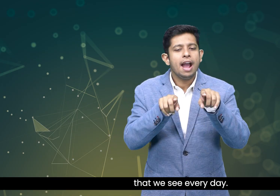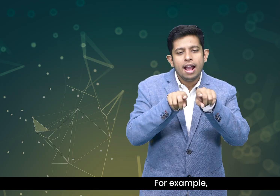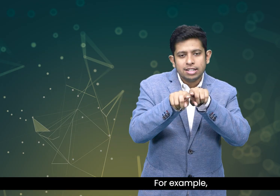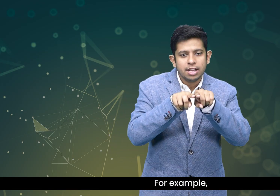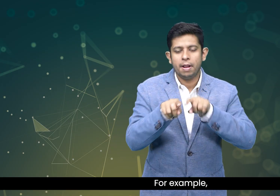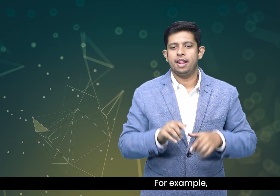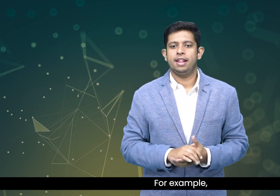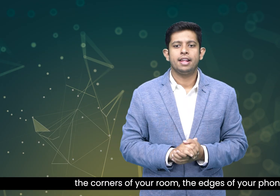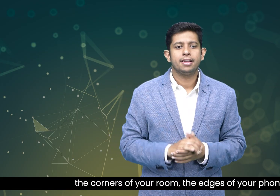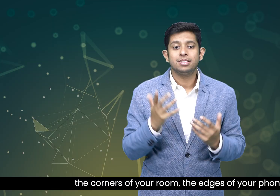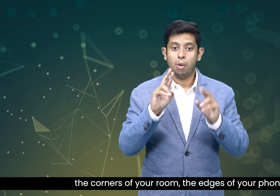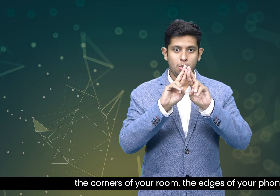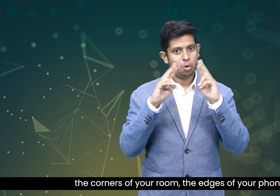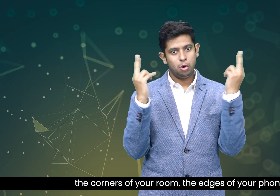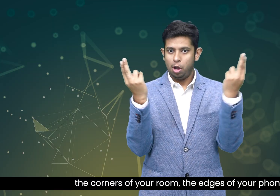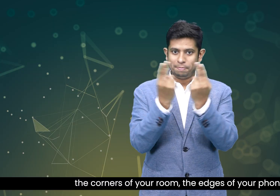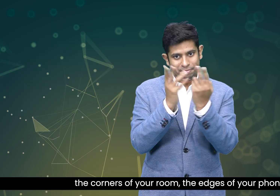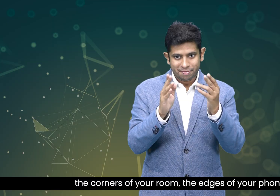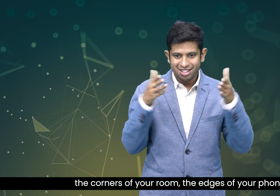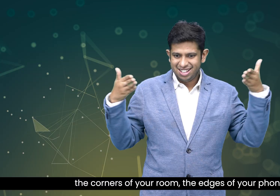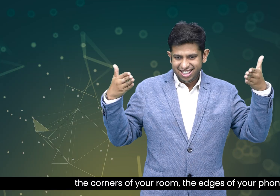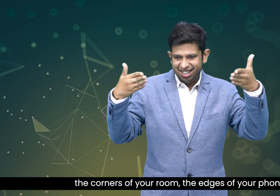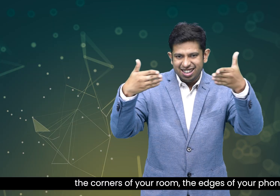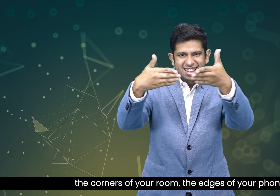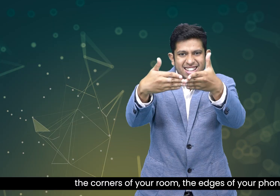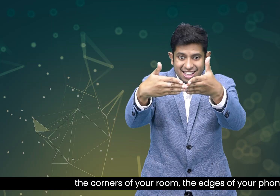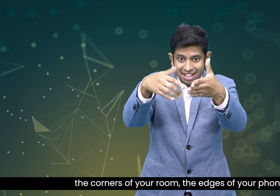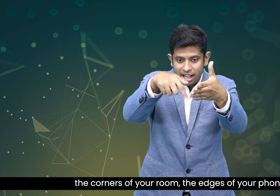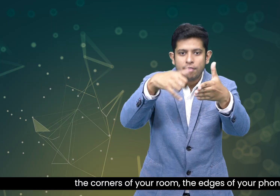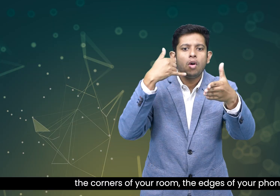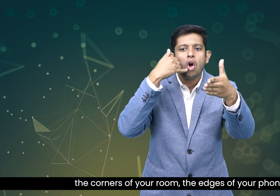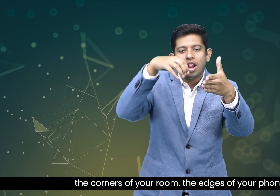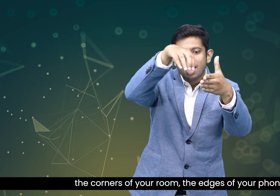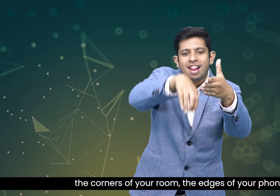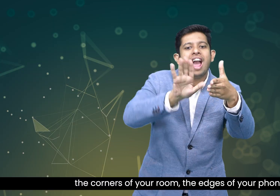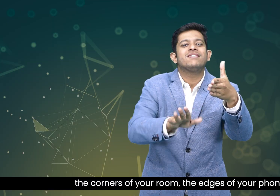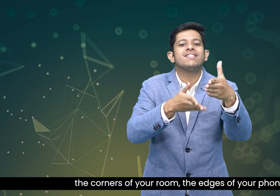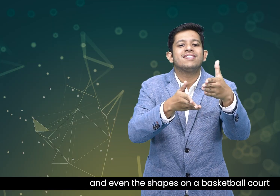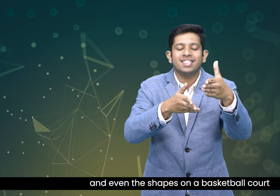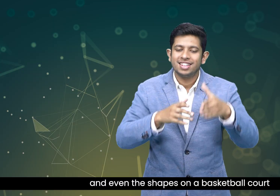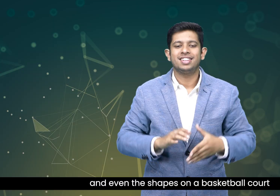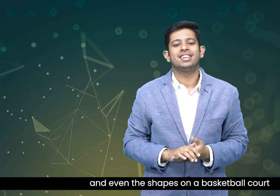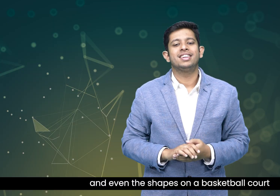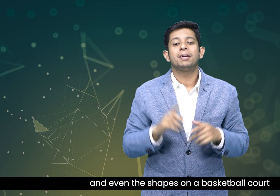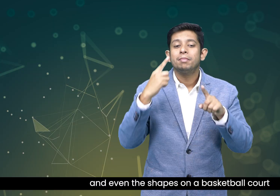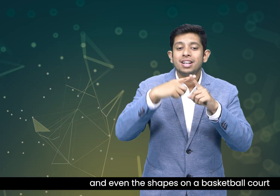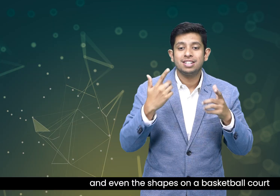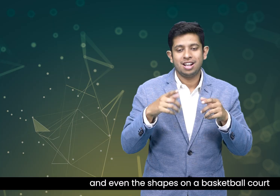For example, the corners of your room, the edges of your phone, and even the shapes on a